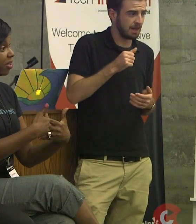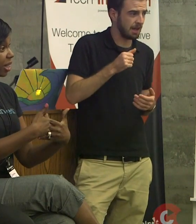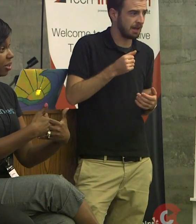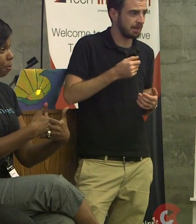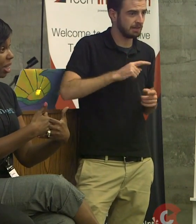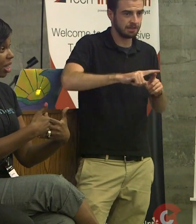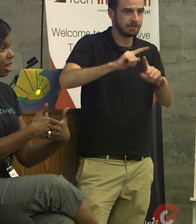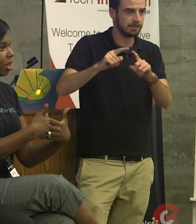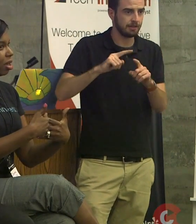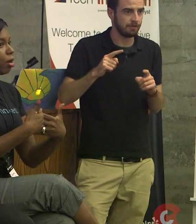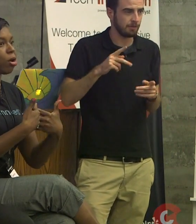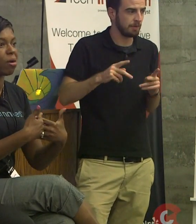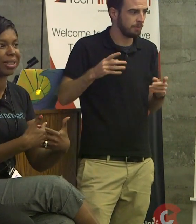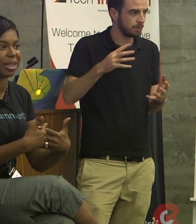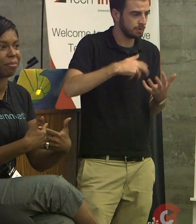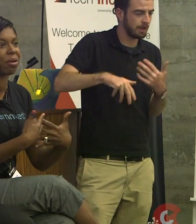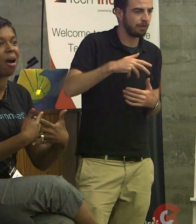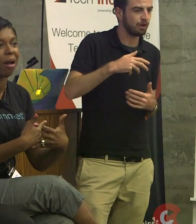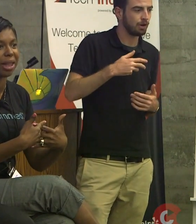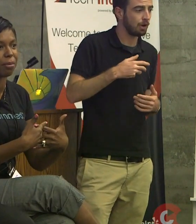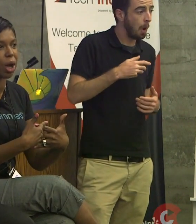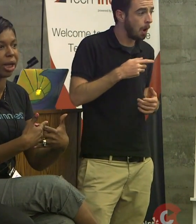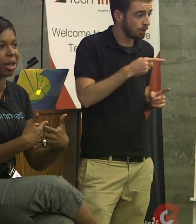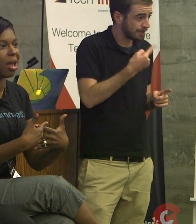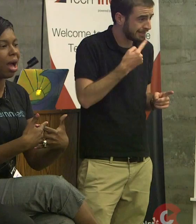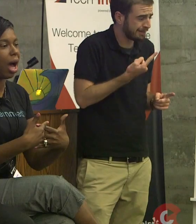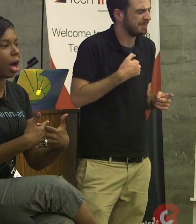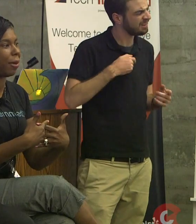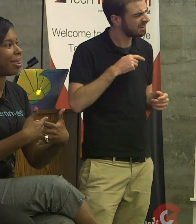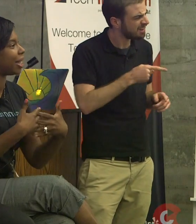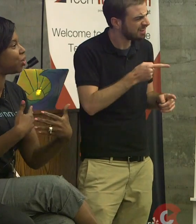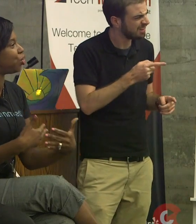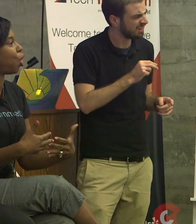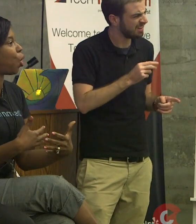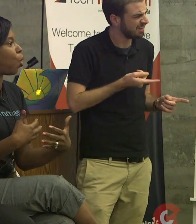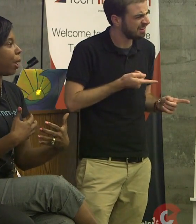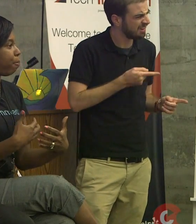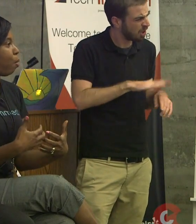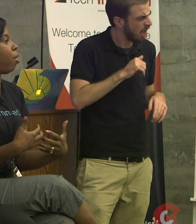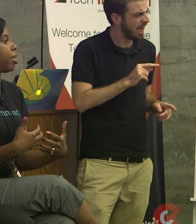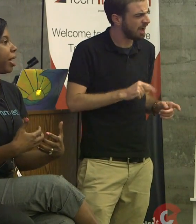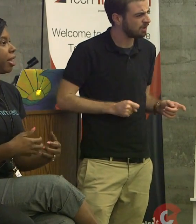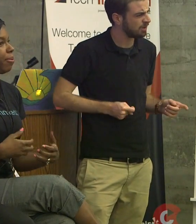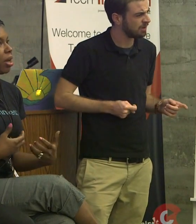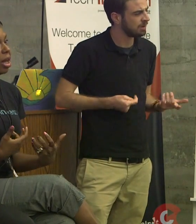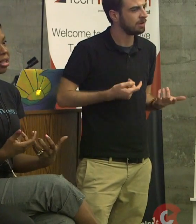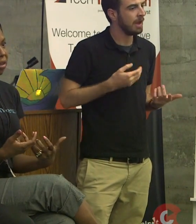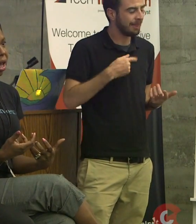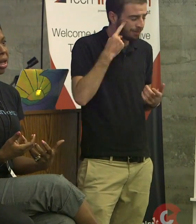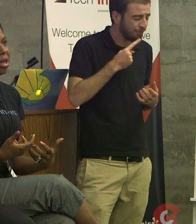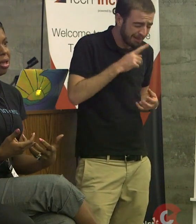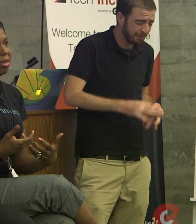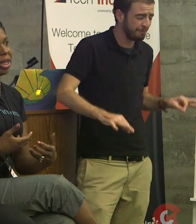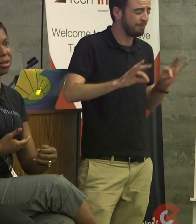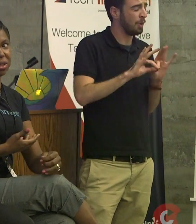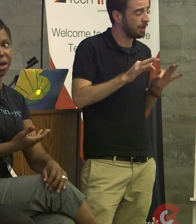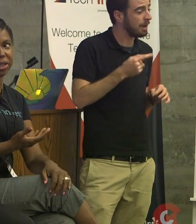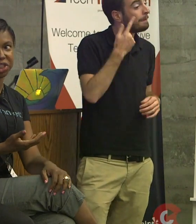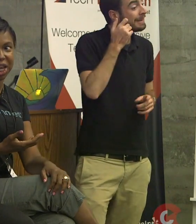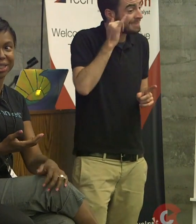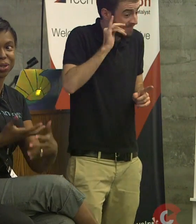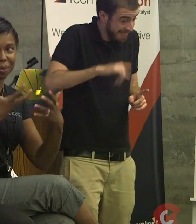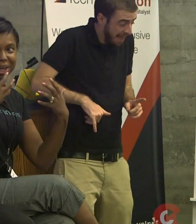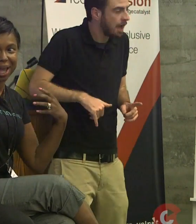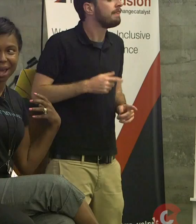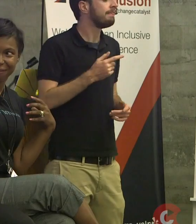and someone says something, they're correcting them, they're calling them on it. And that's so important. And I think because of that, things are